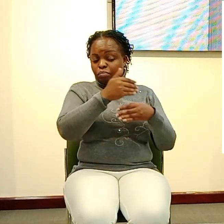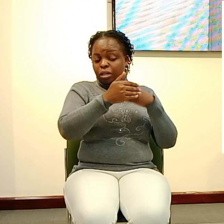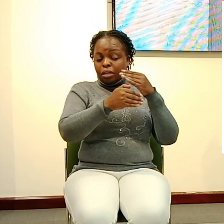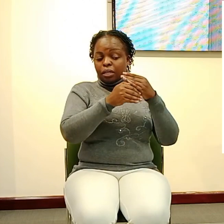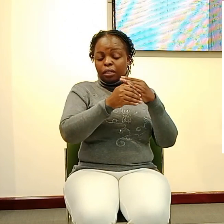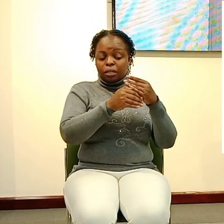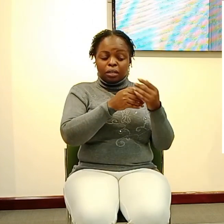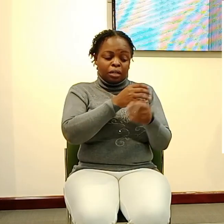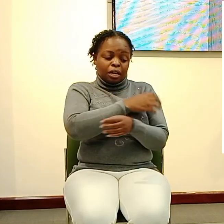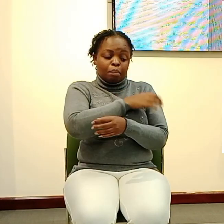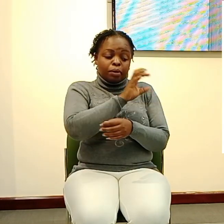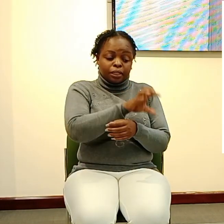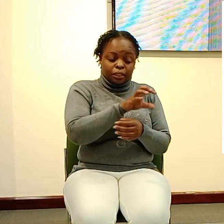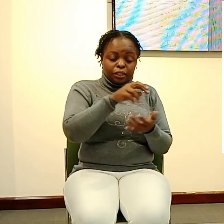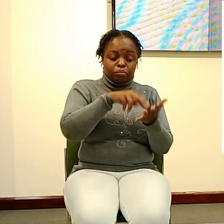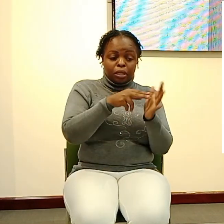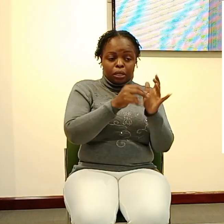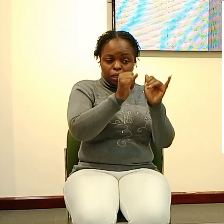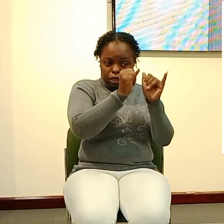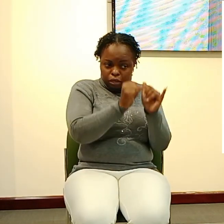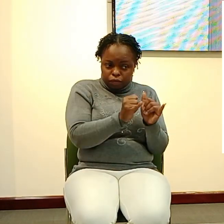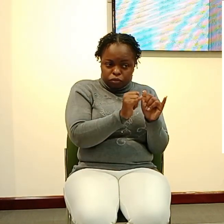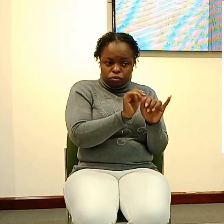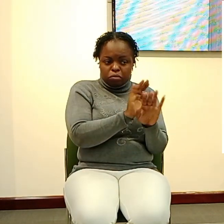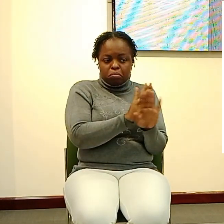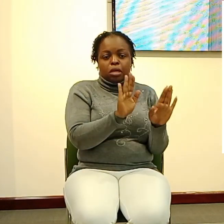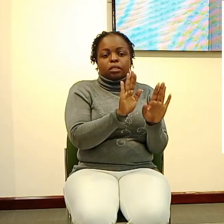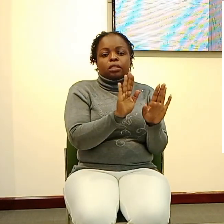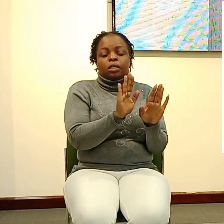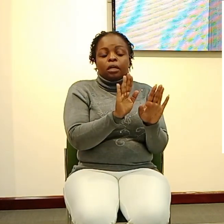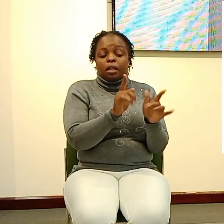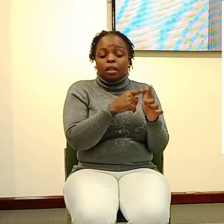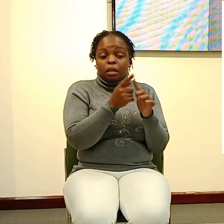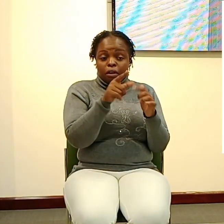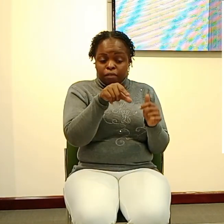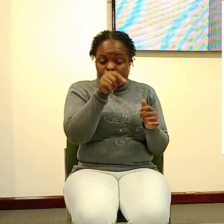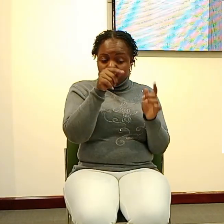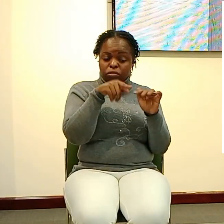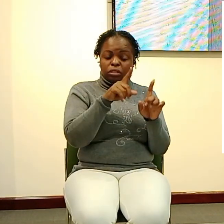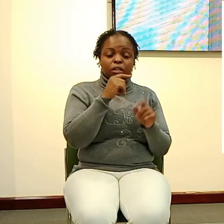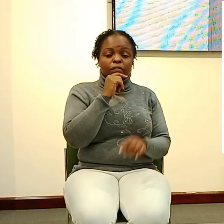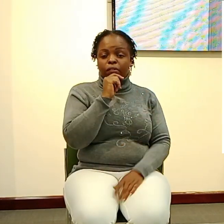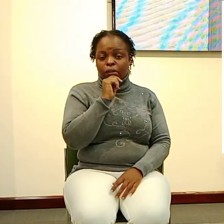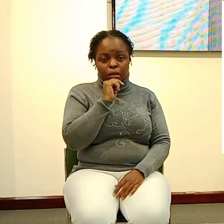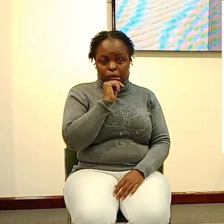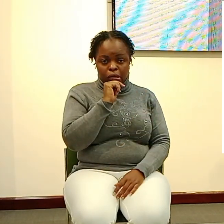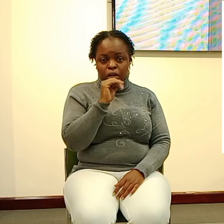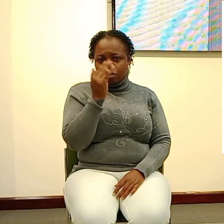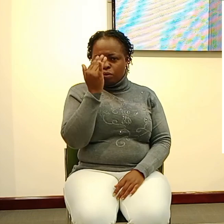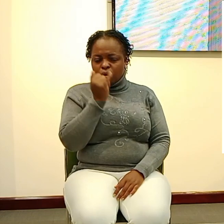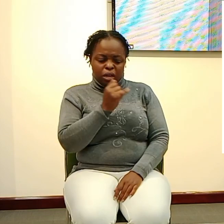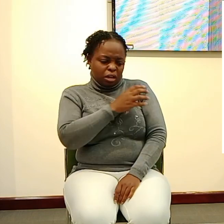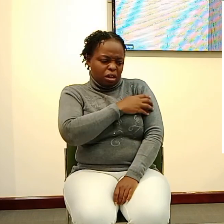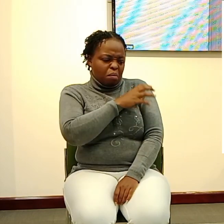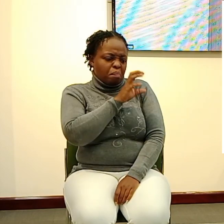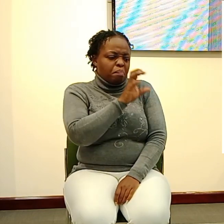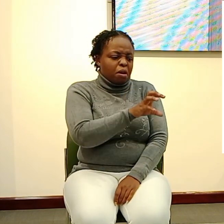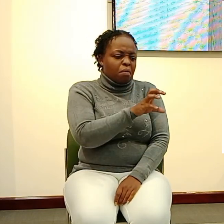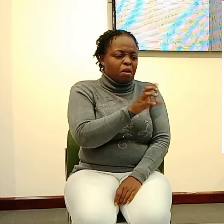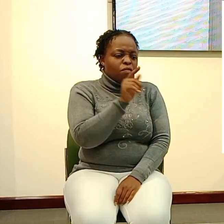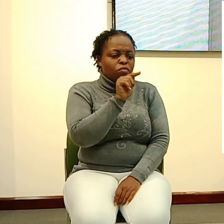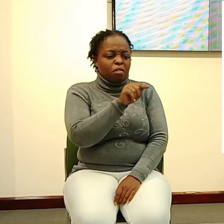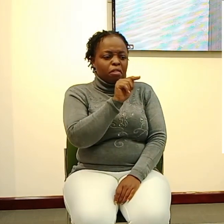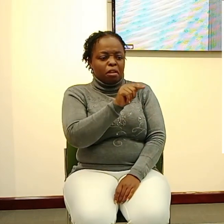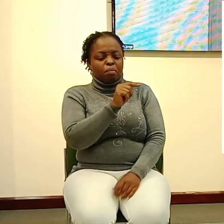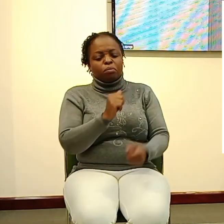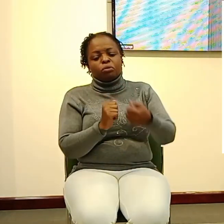capacity, it will just go to an individual person and you'll find yourself wondering, so why were you empowering for them